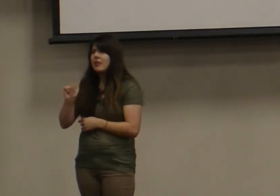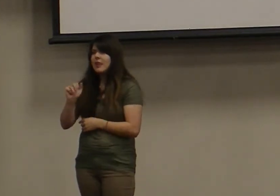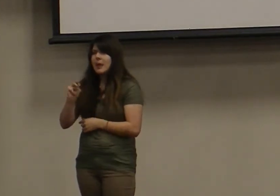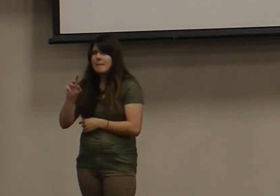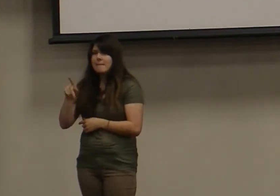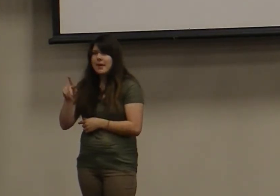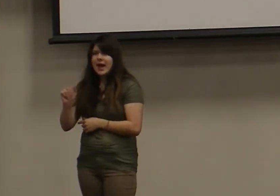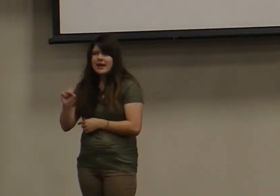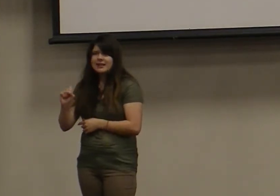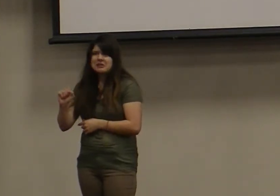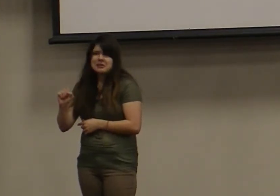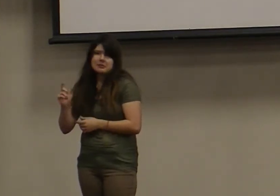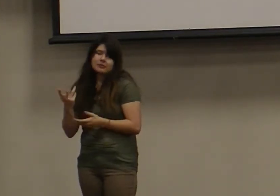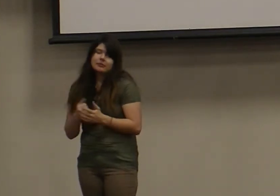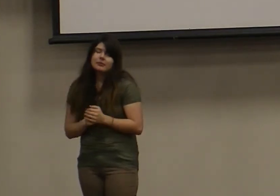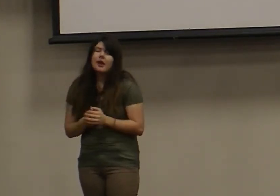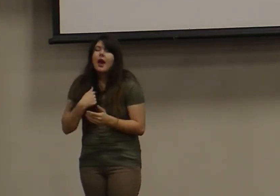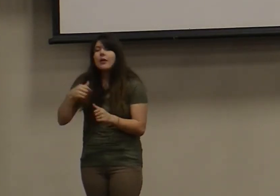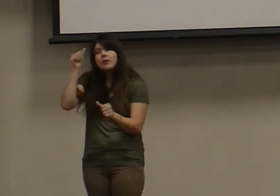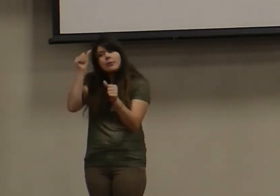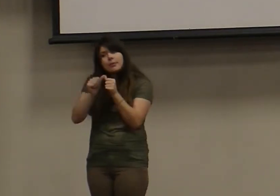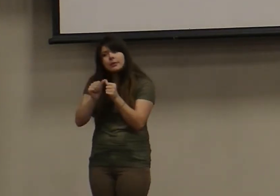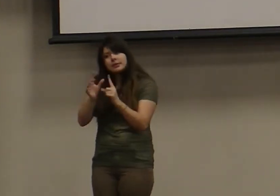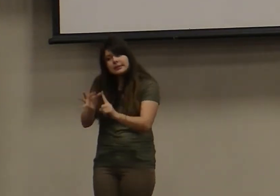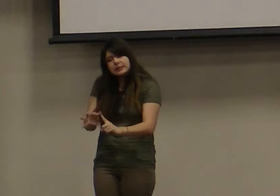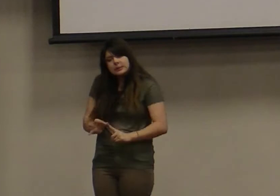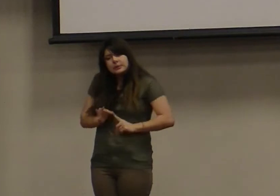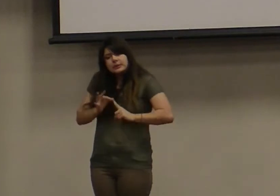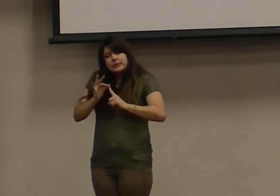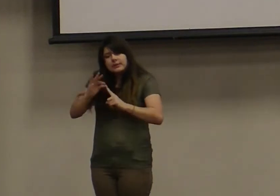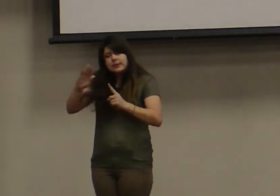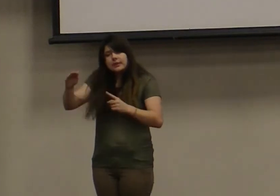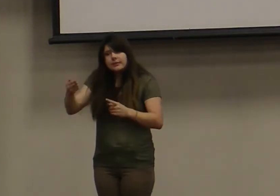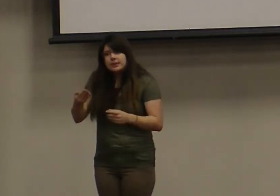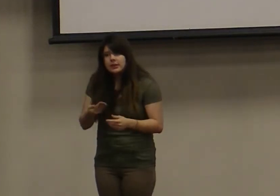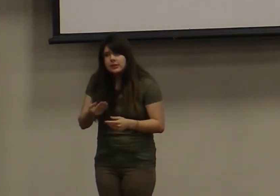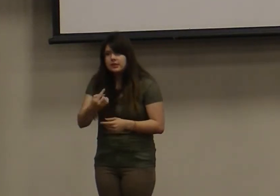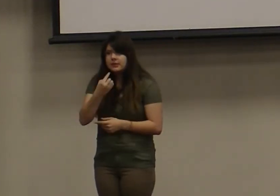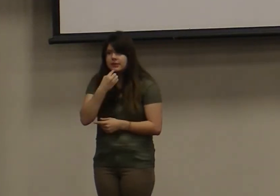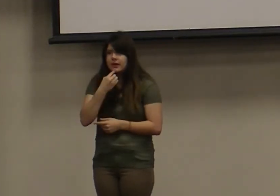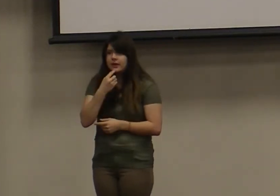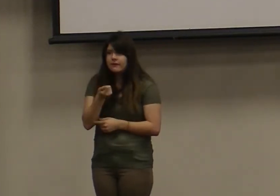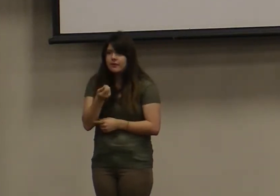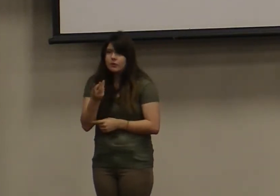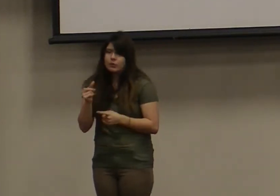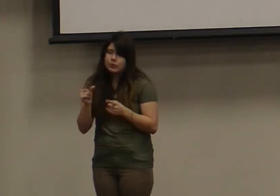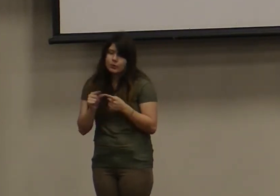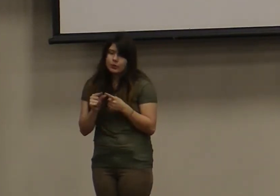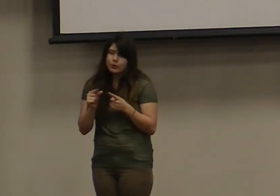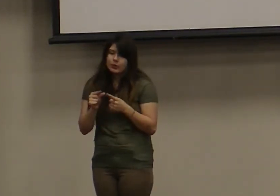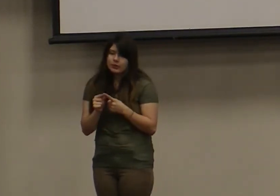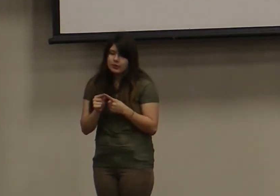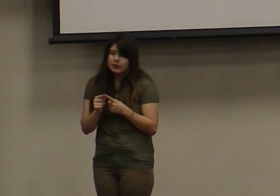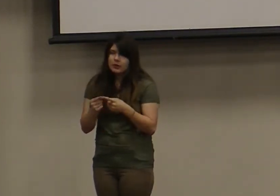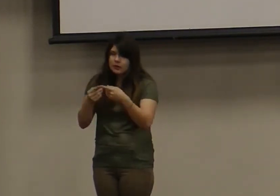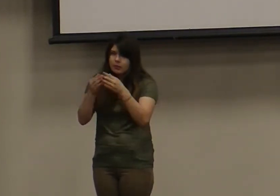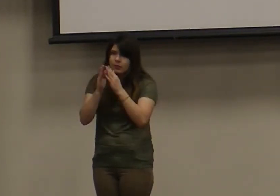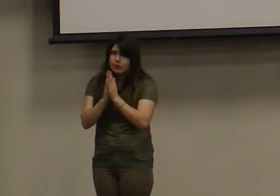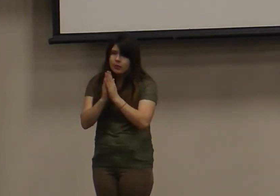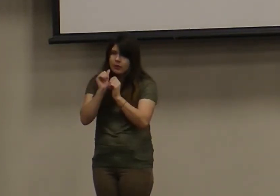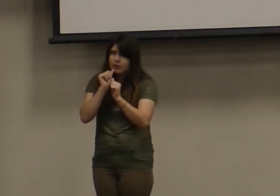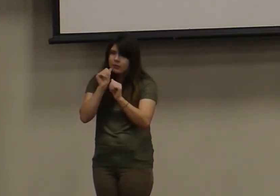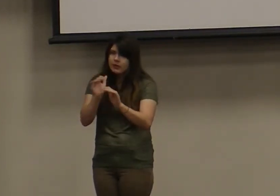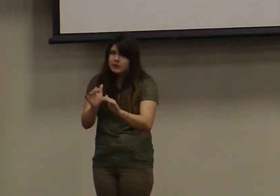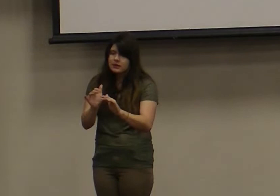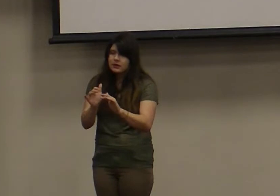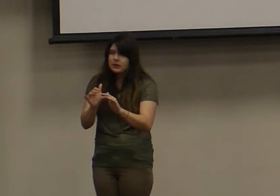I remember a very specific invitation to come to say a few words and to pray a blessing over